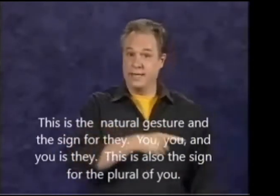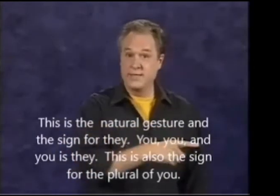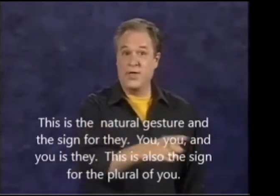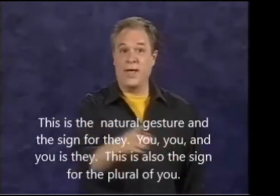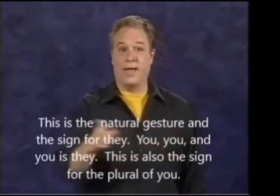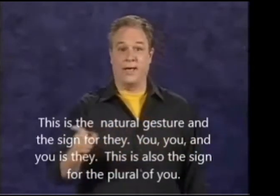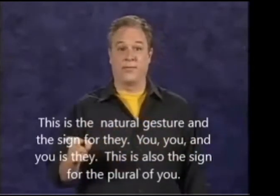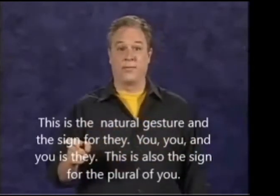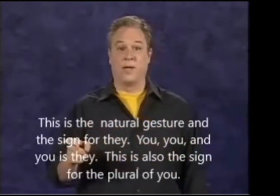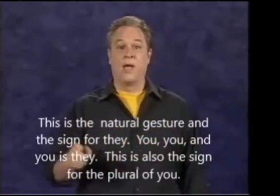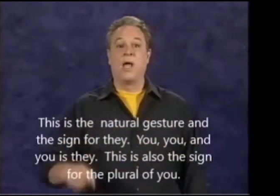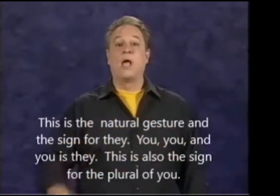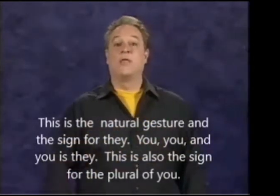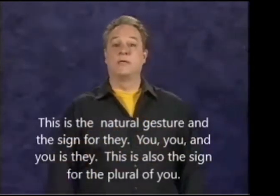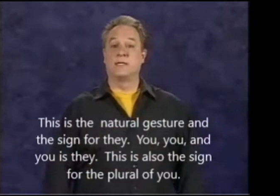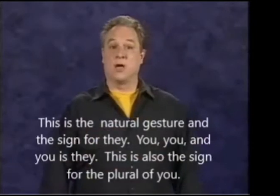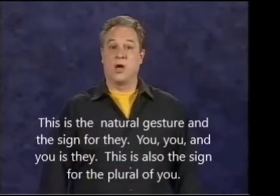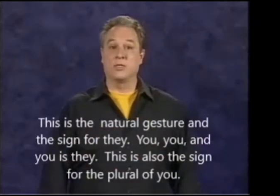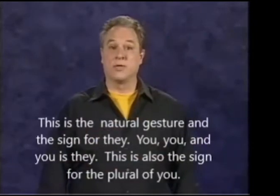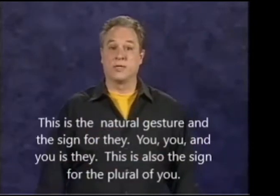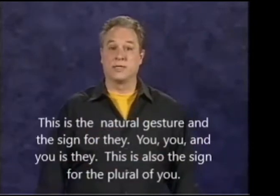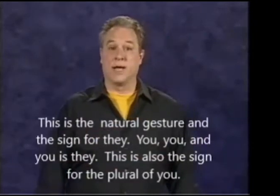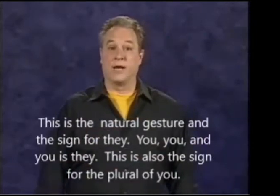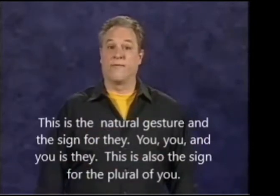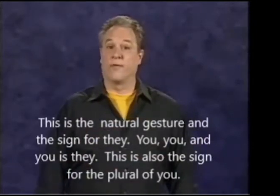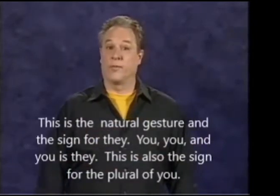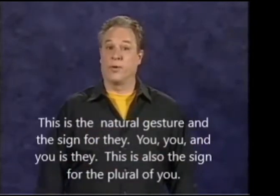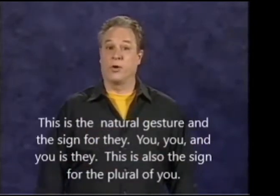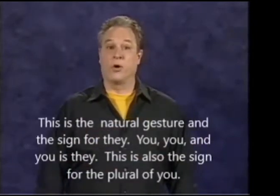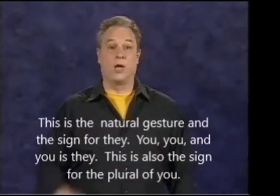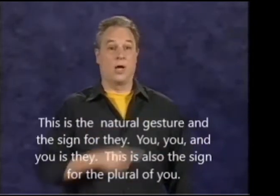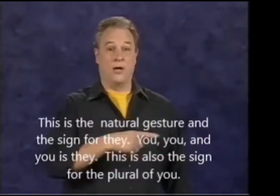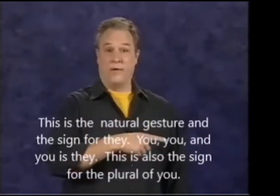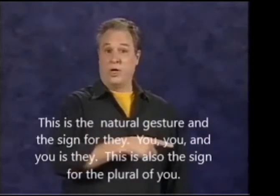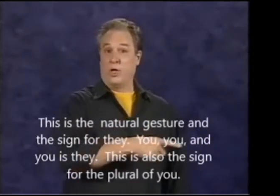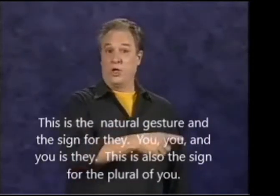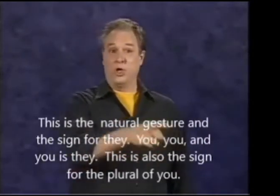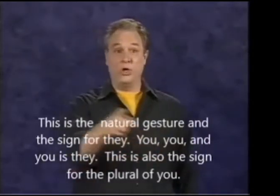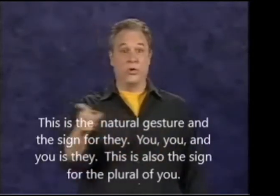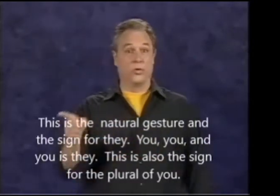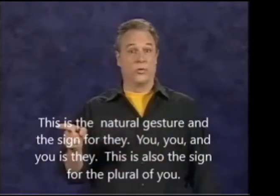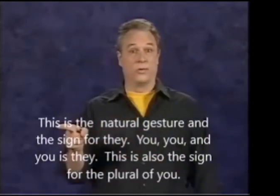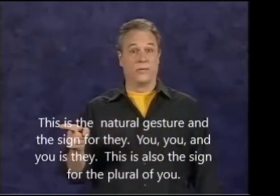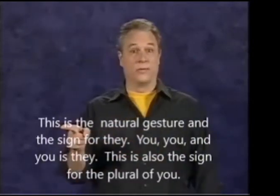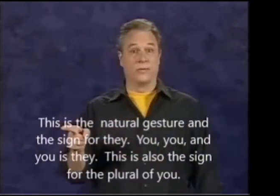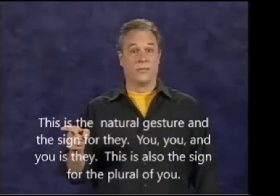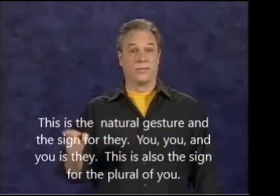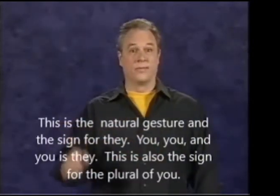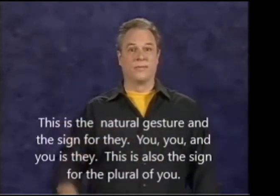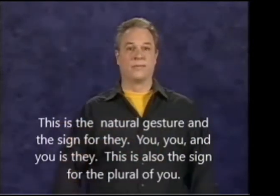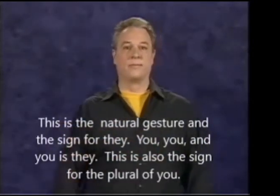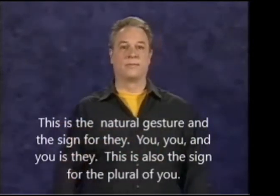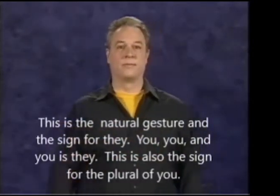is they. This is also the sign for the plural of you.